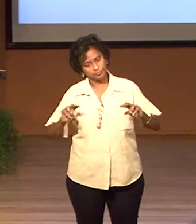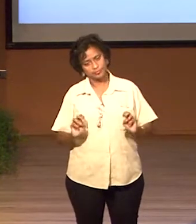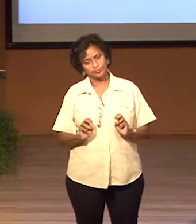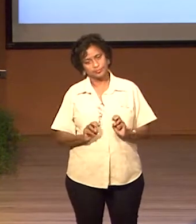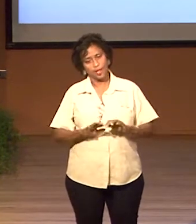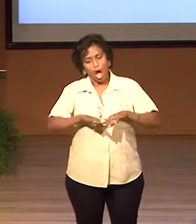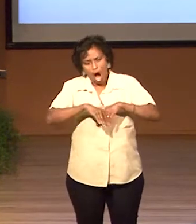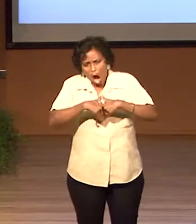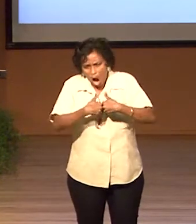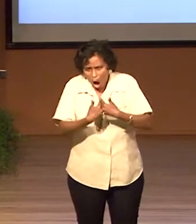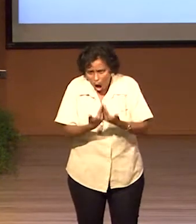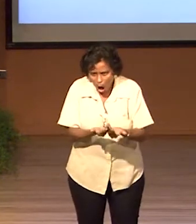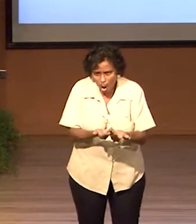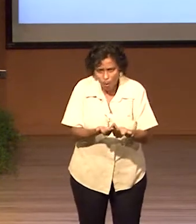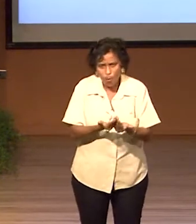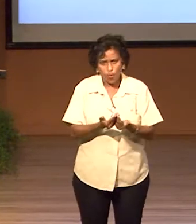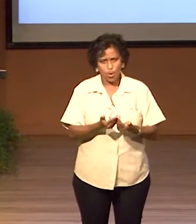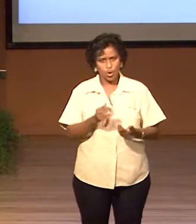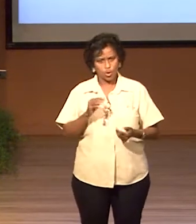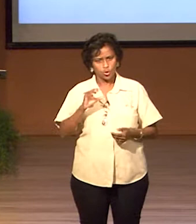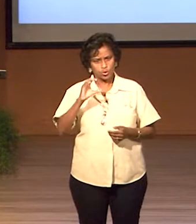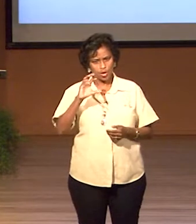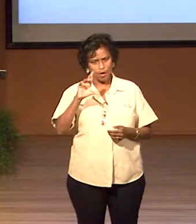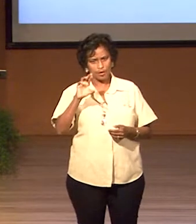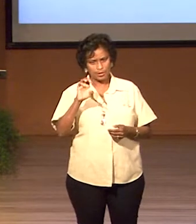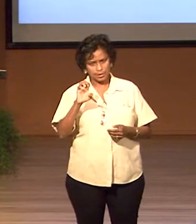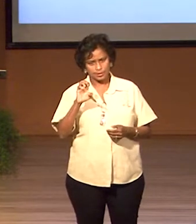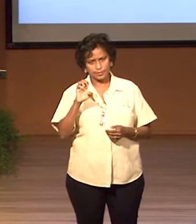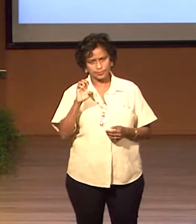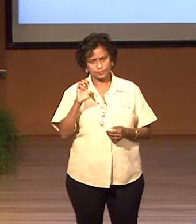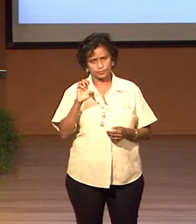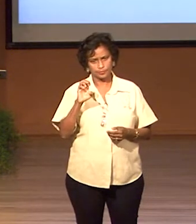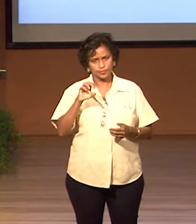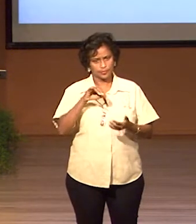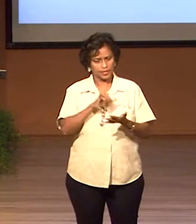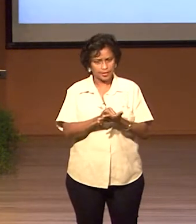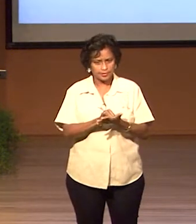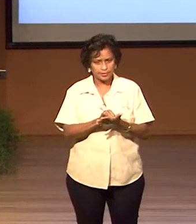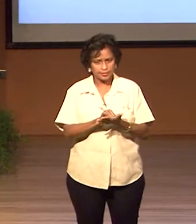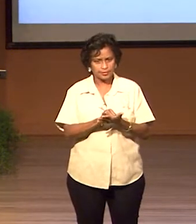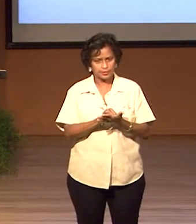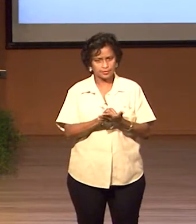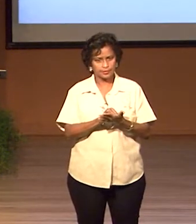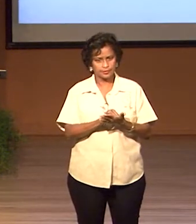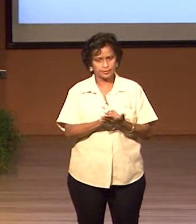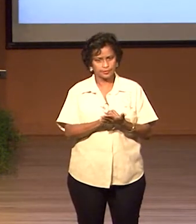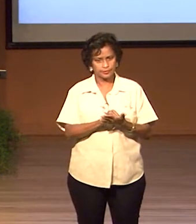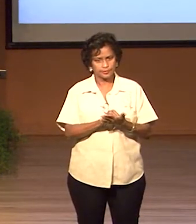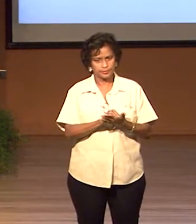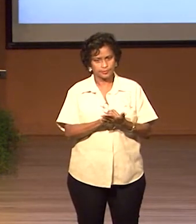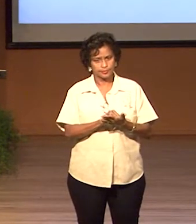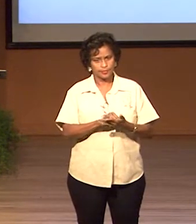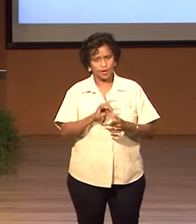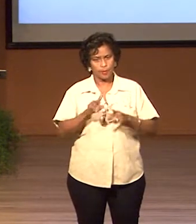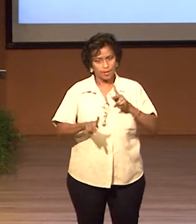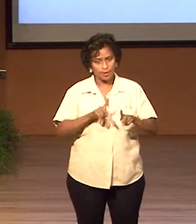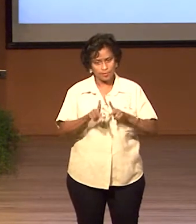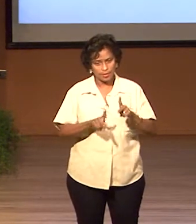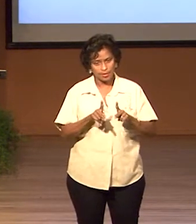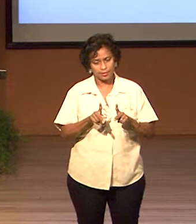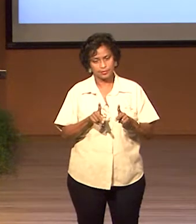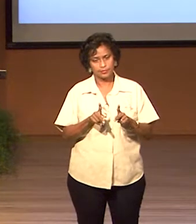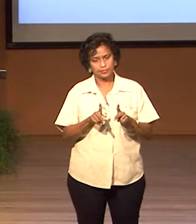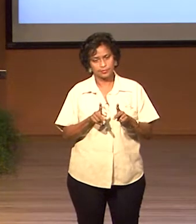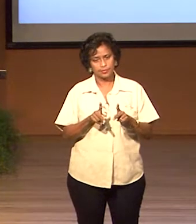is really related to the person's capacity to function. But that people who are able to function could also